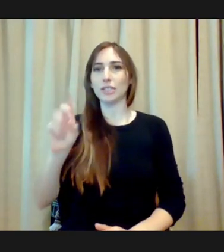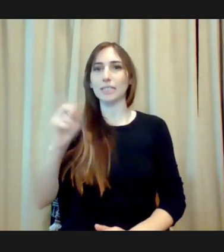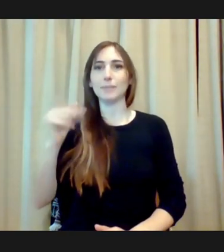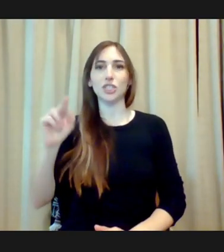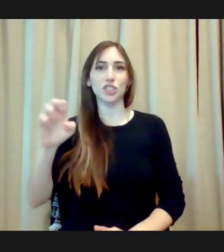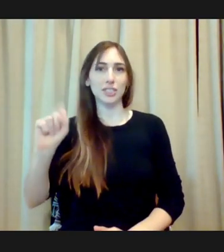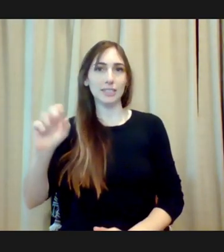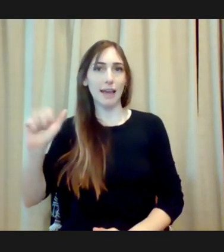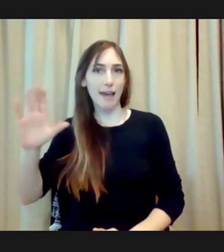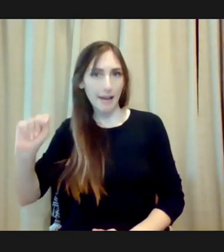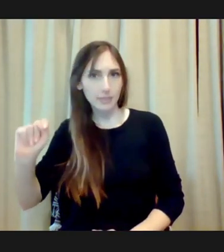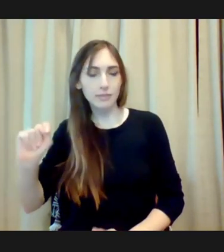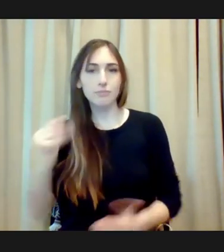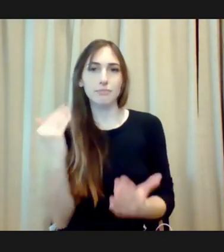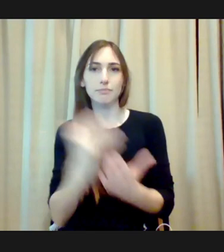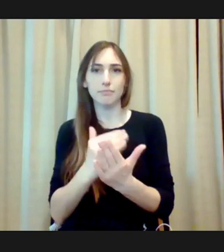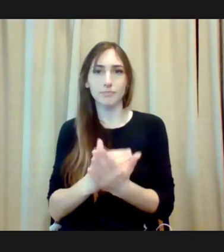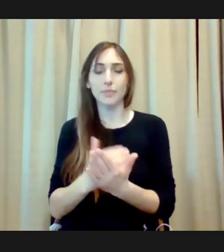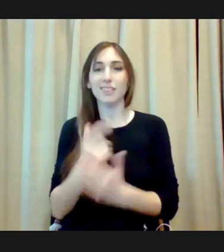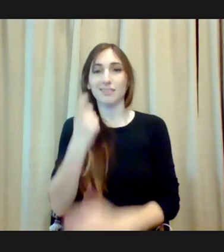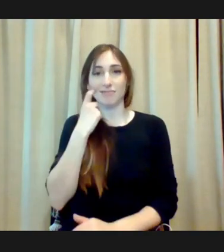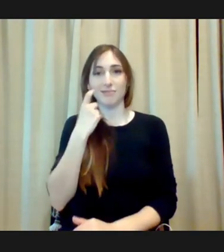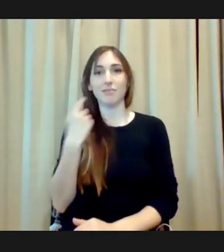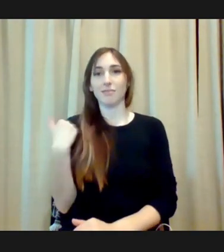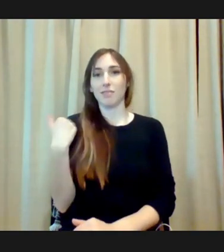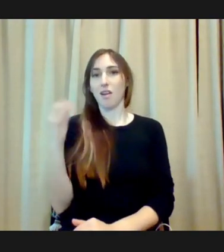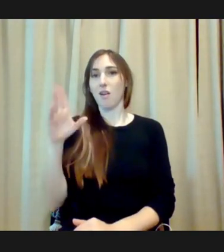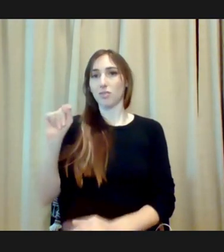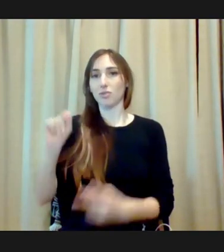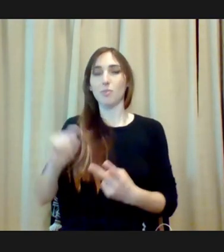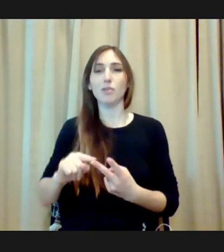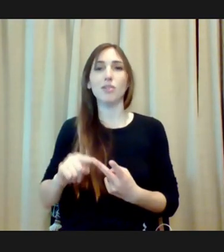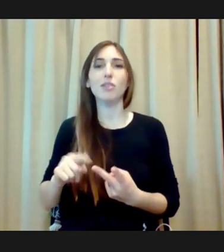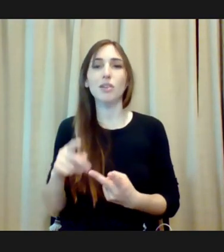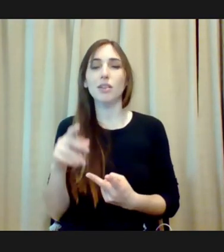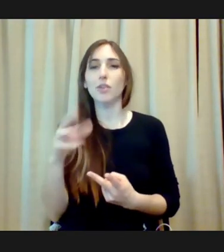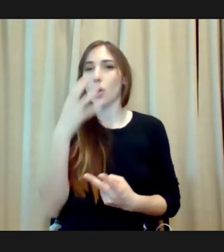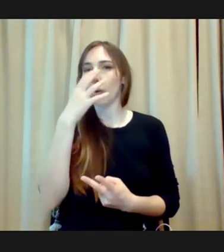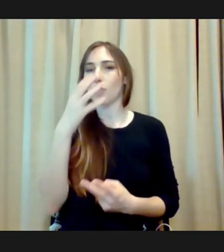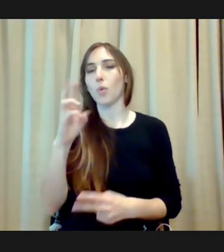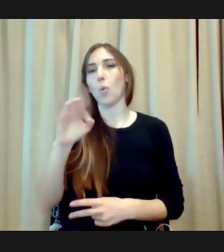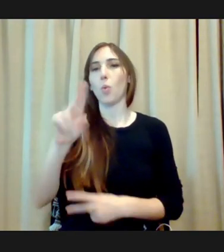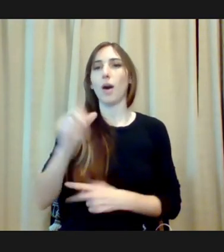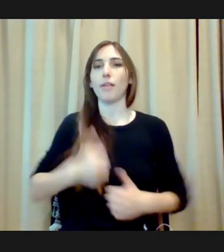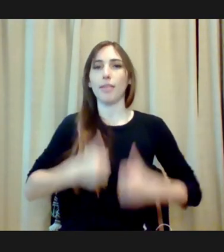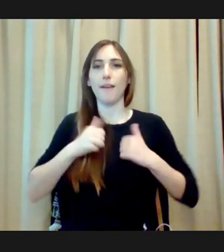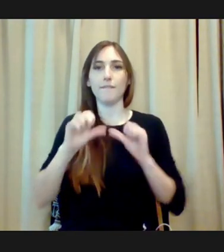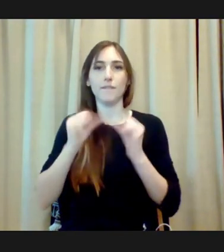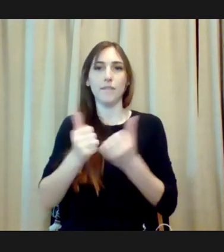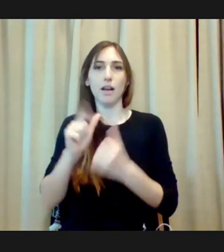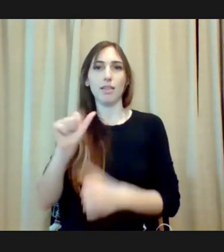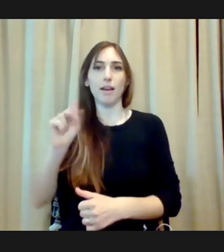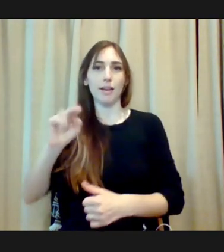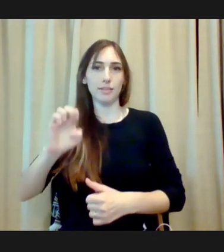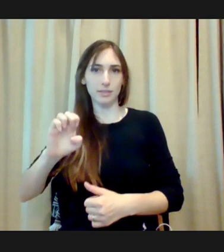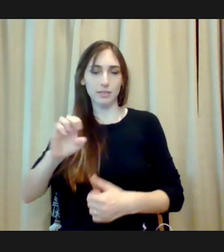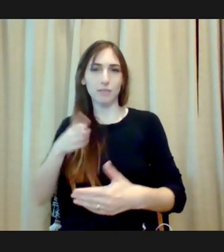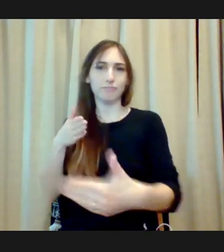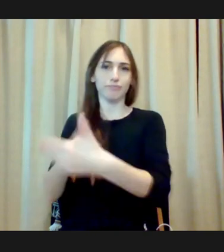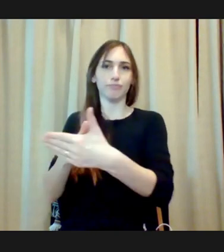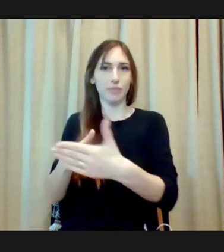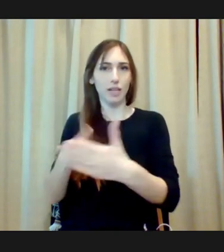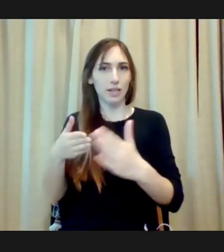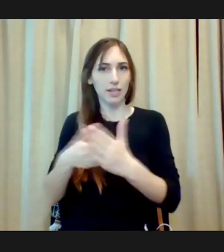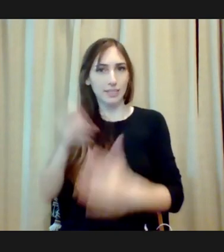In addition, in October, the Alaska Wildlife Alliance filed a lawsuit against the state to try to stop the trapping and